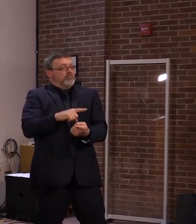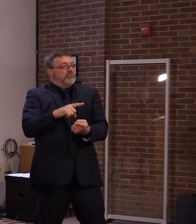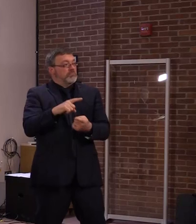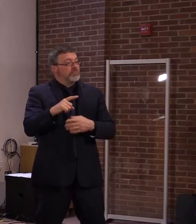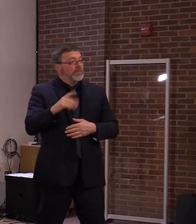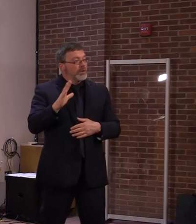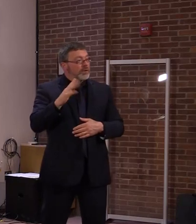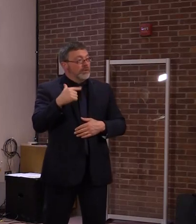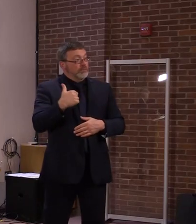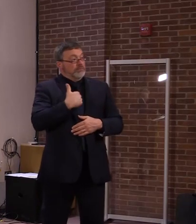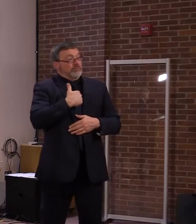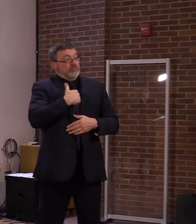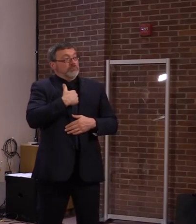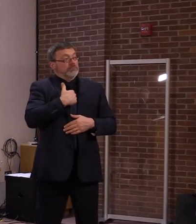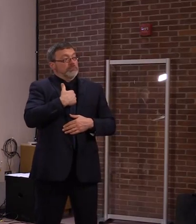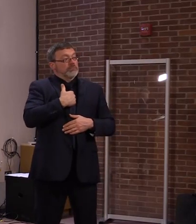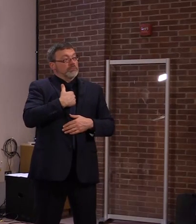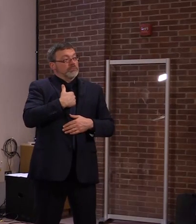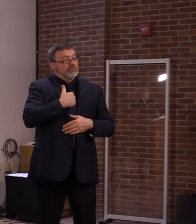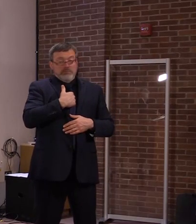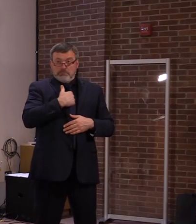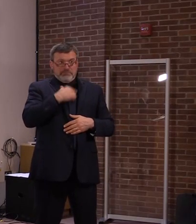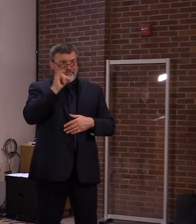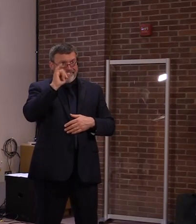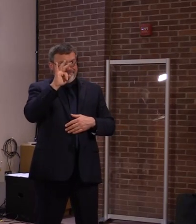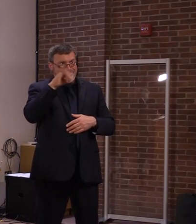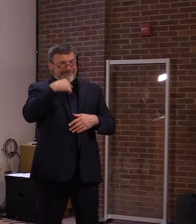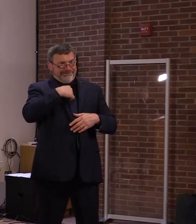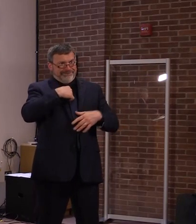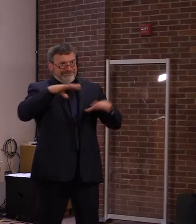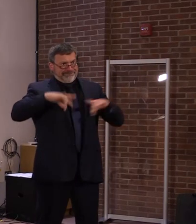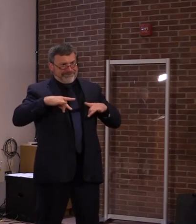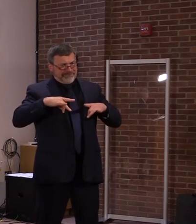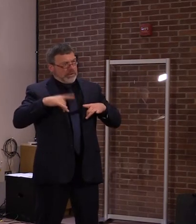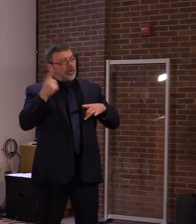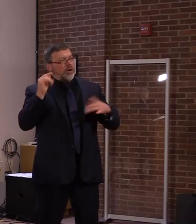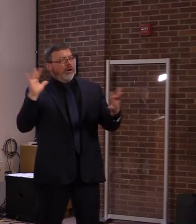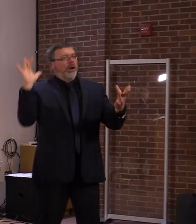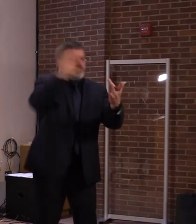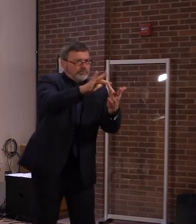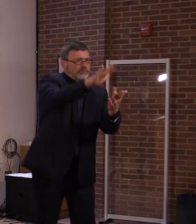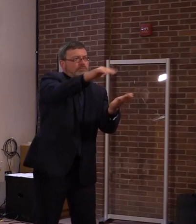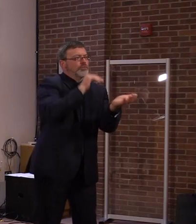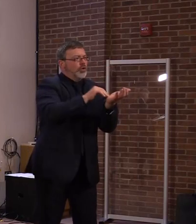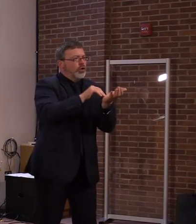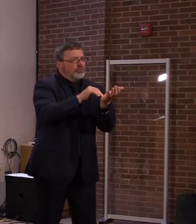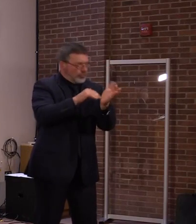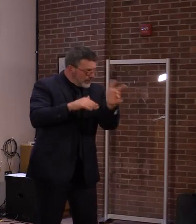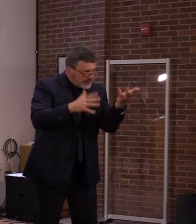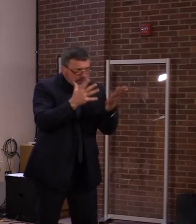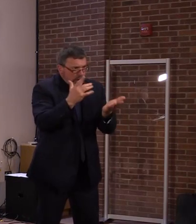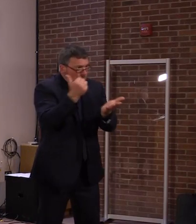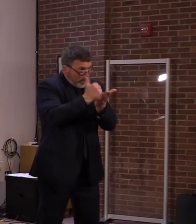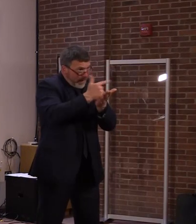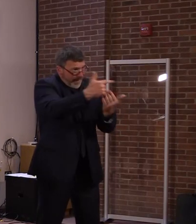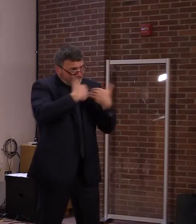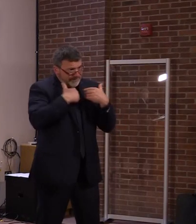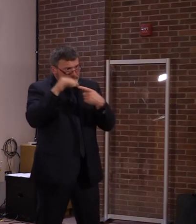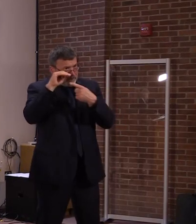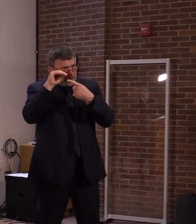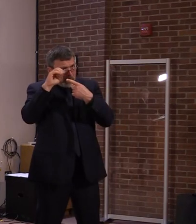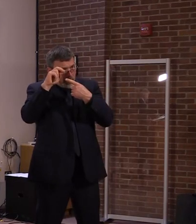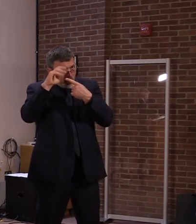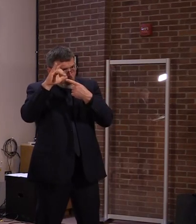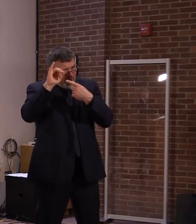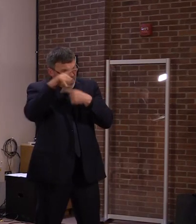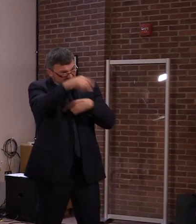be to my doctor's office to ask them if I can get the antibody treatment and what's the easiest way to do